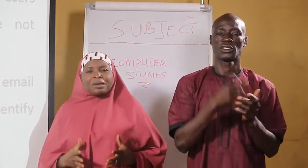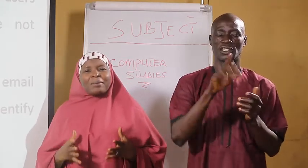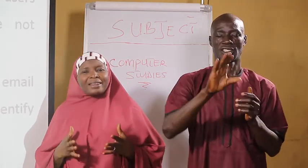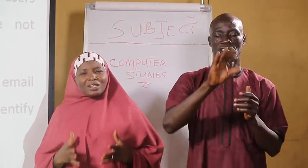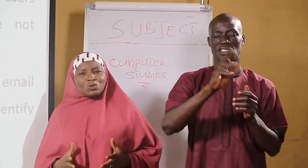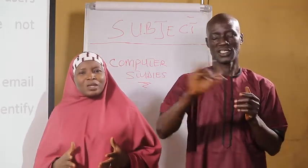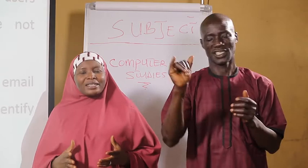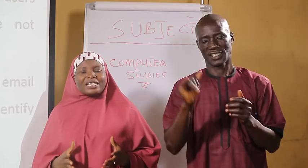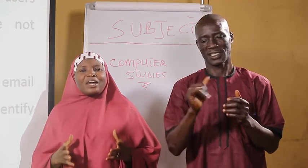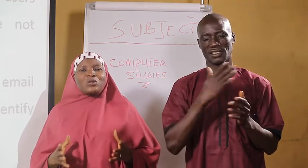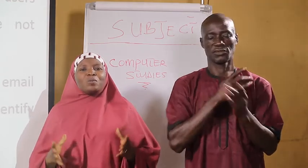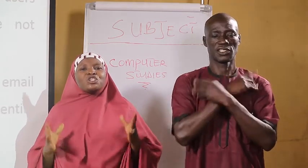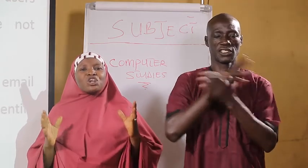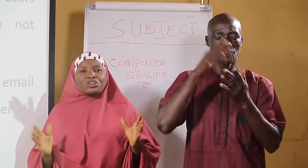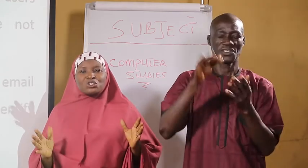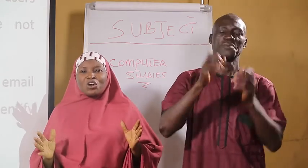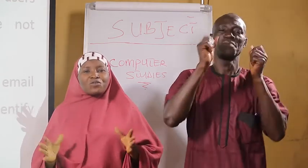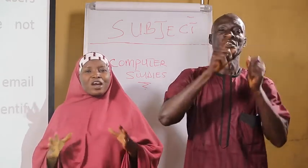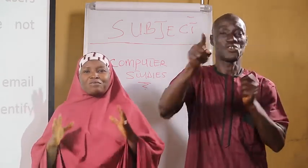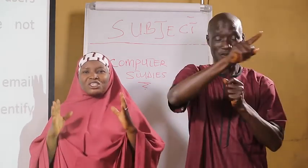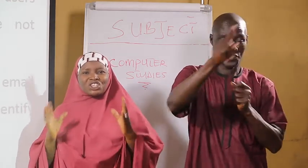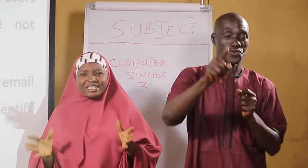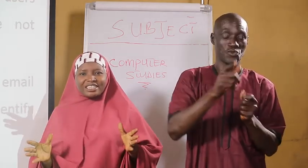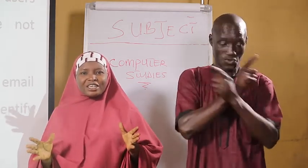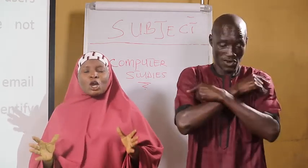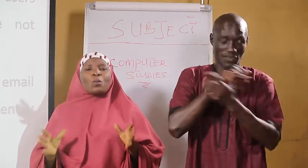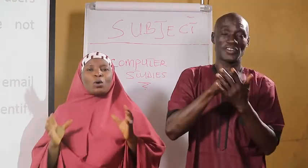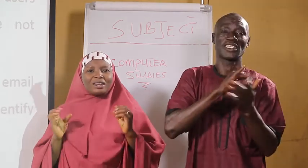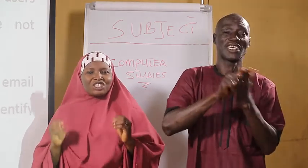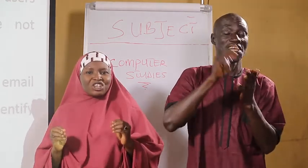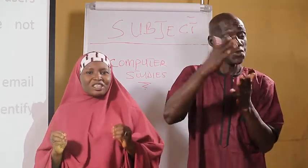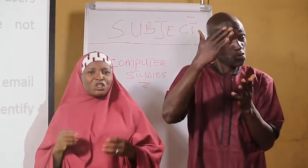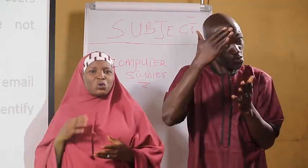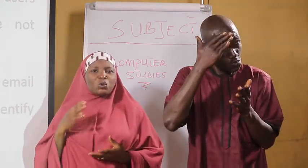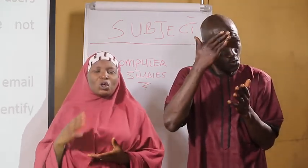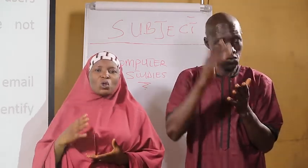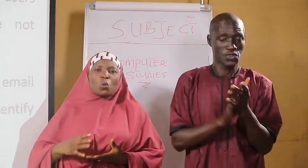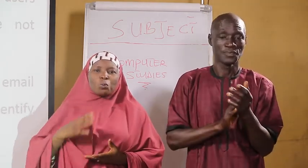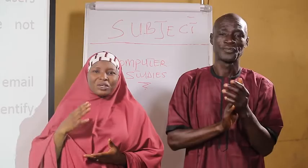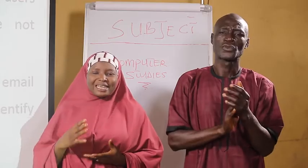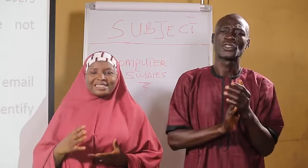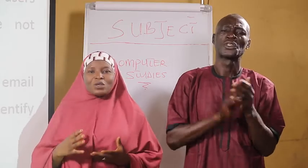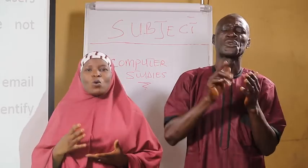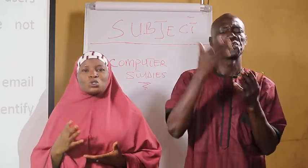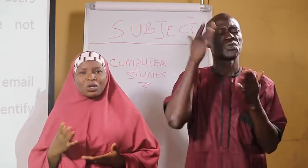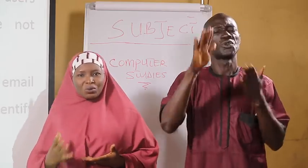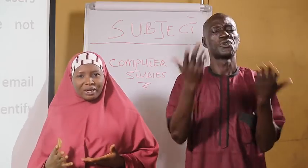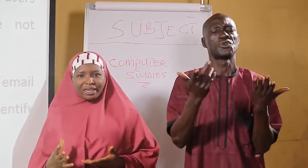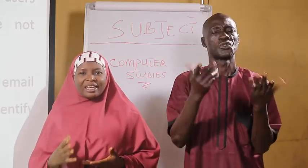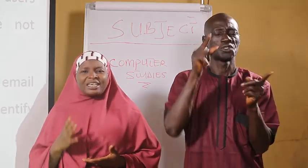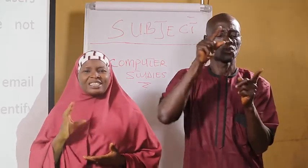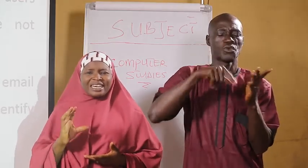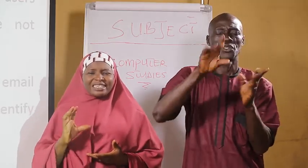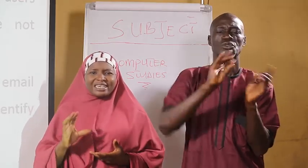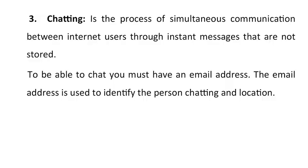chatting, my dear students, I know majority of you have been chatting, but this chatting, you don't know precisely what you are